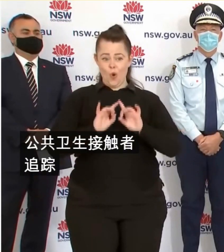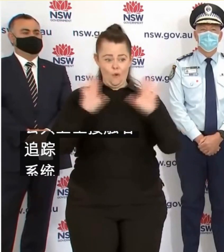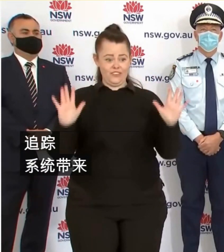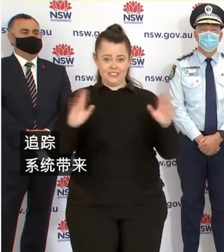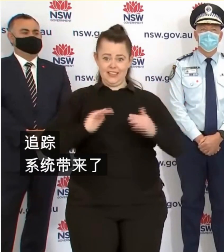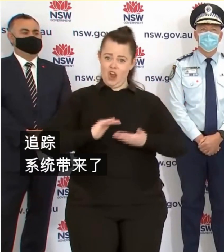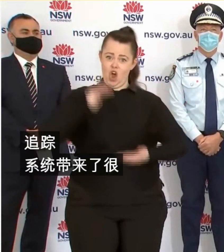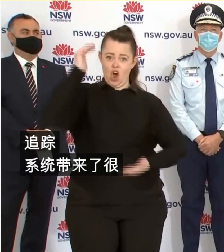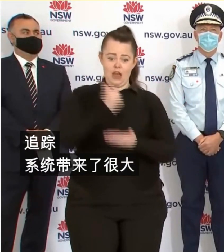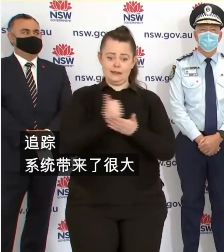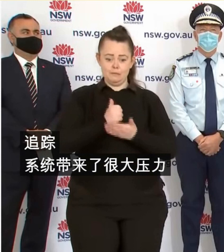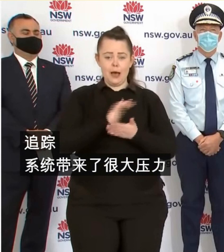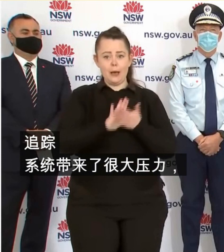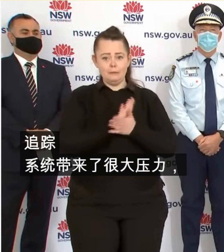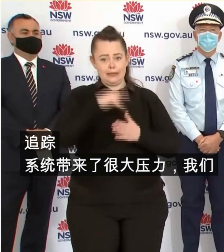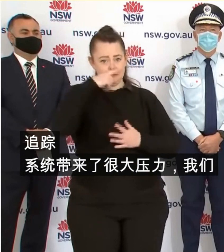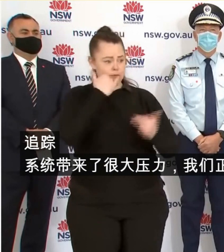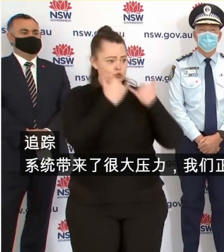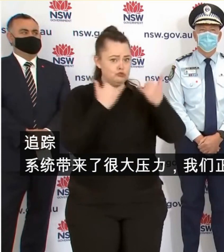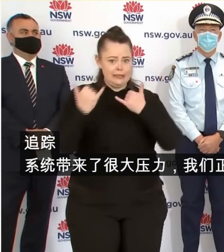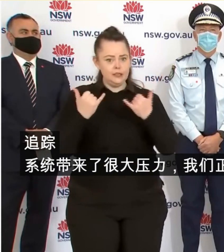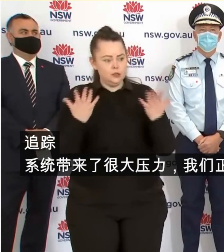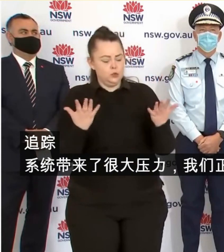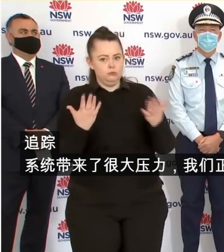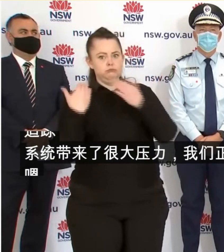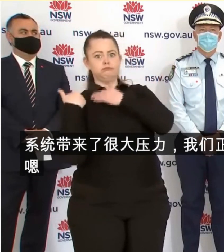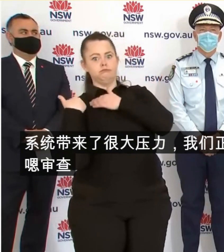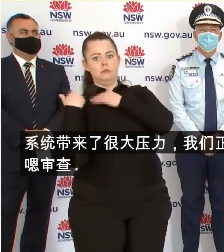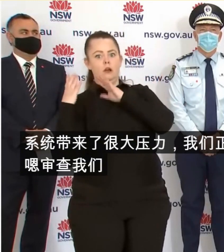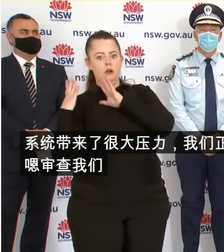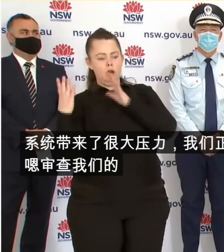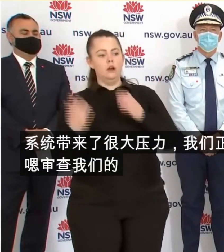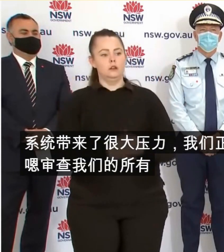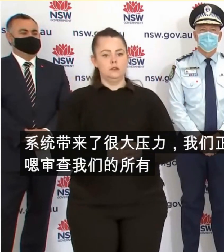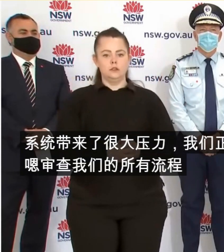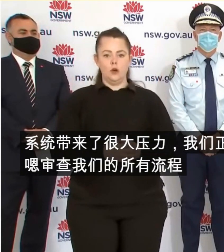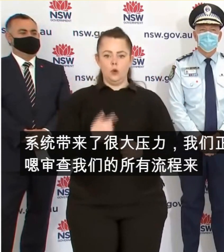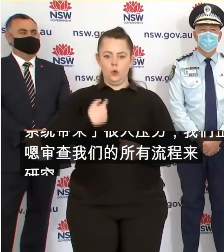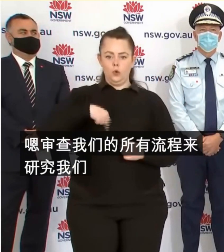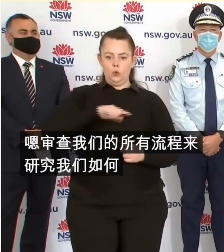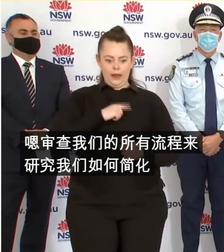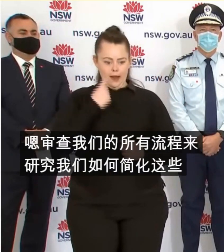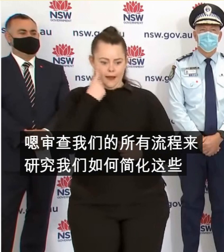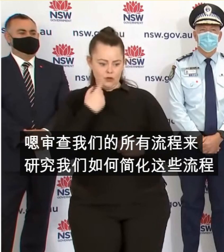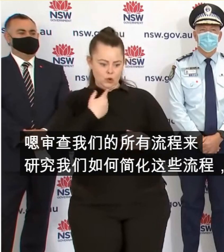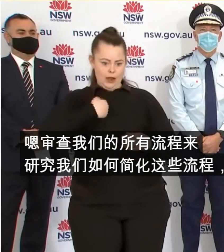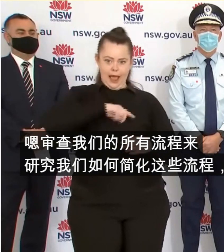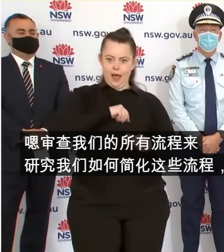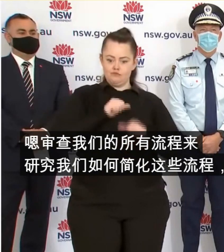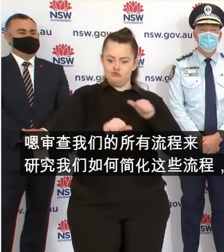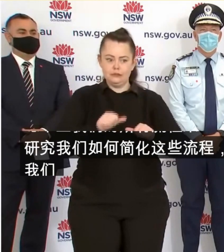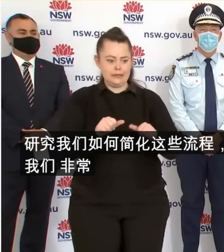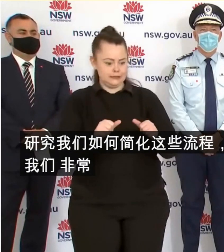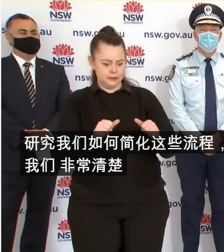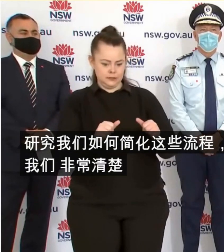tracing systems. We are scaling, and we are reviewing all our processes to look at how we can streamline